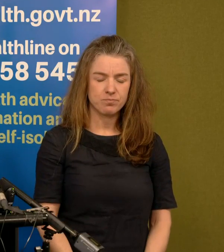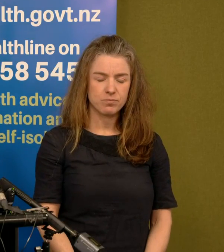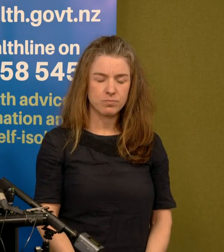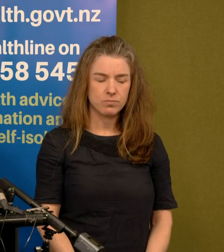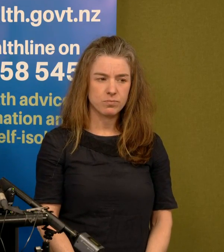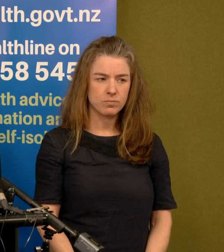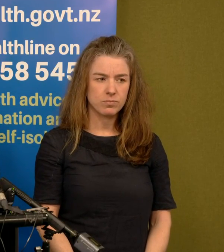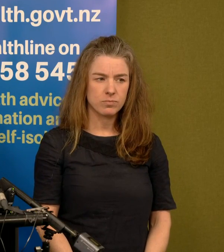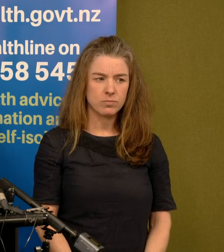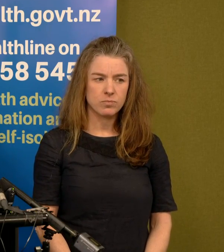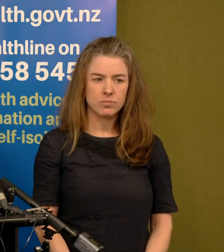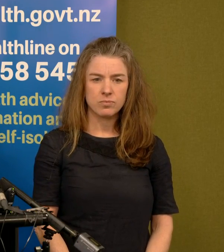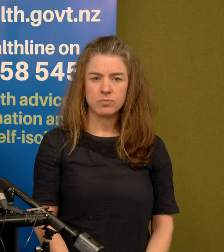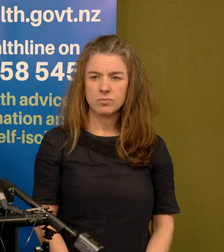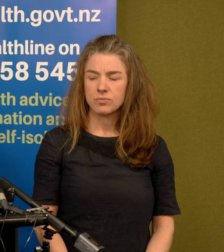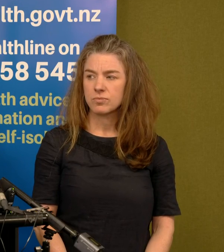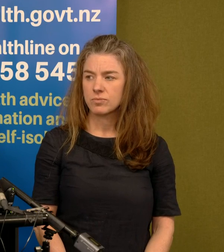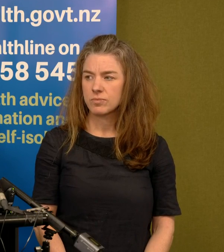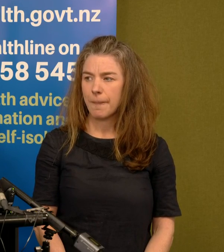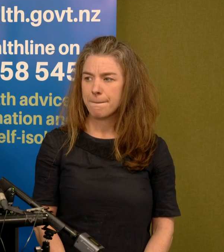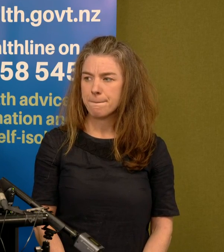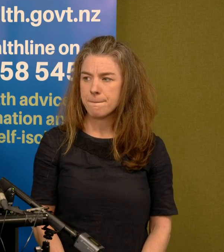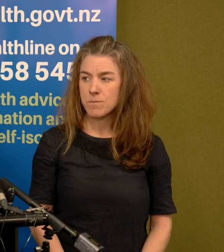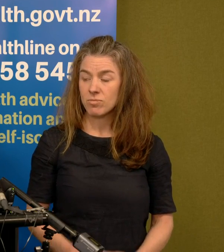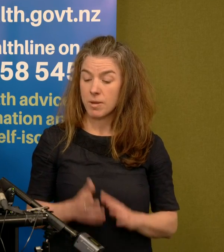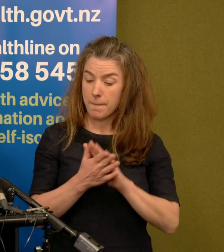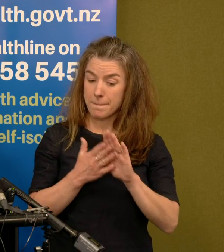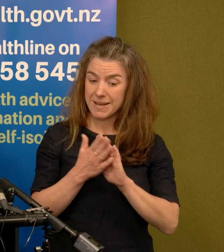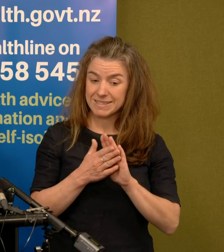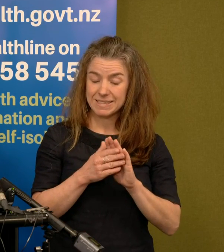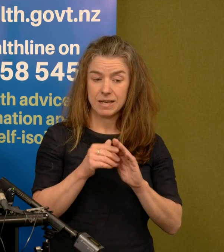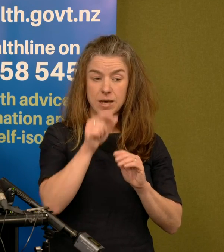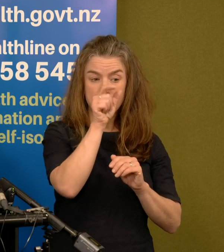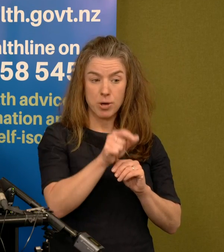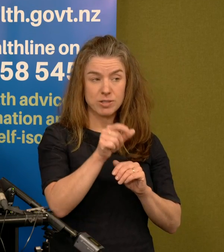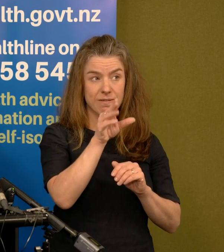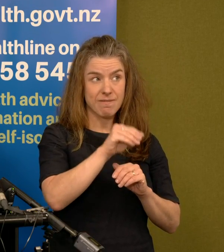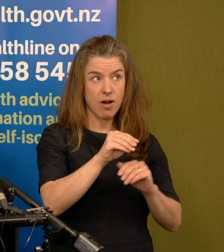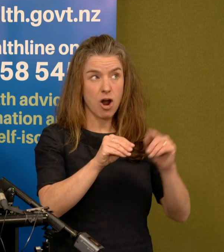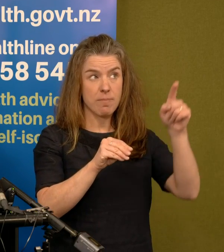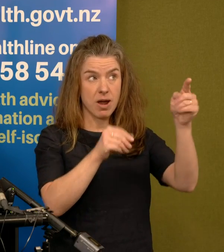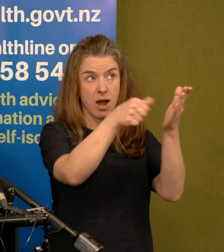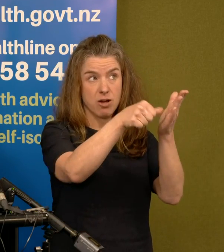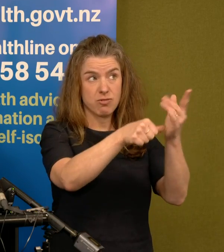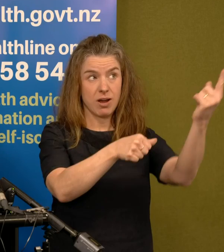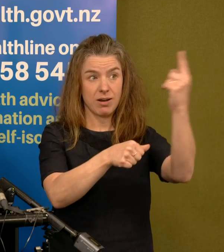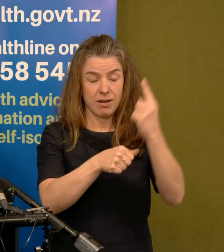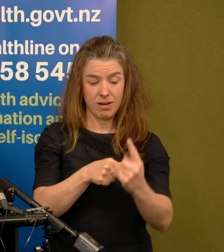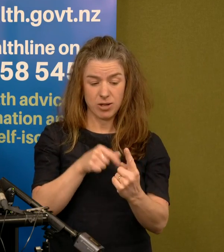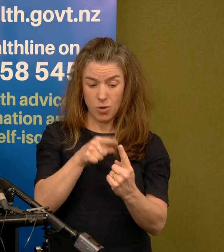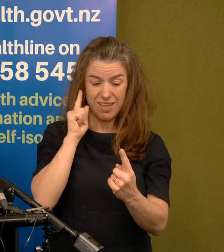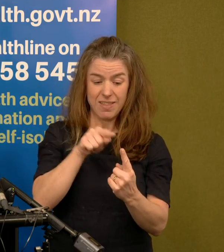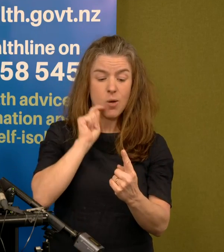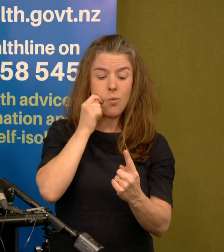this because I think it's important to be clear. Is this accurate? It is presumed that the person who travelled back from Iran who infected their family member will contract